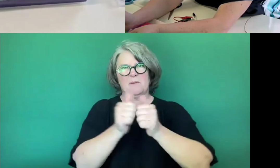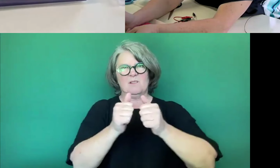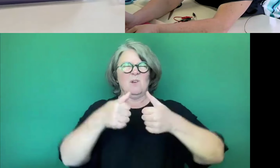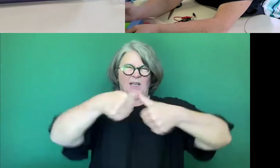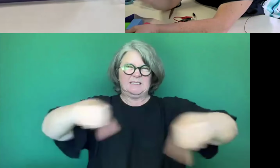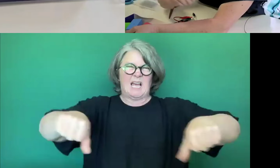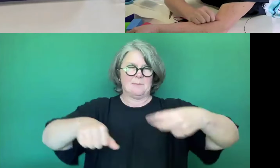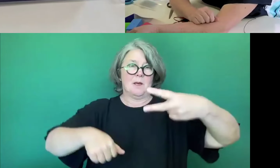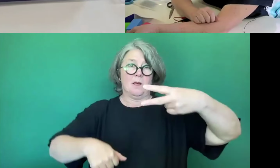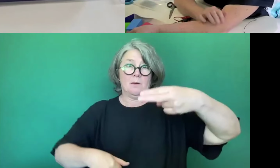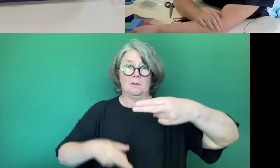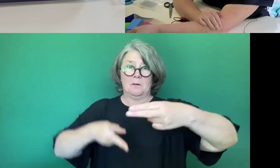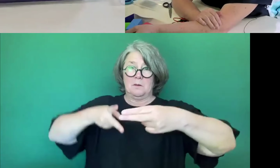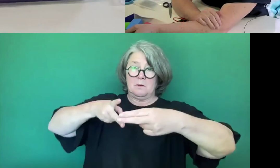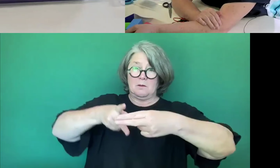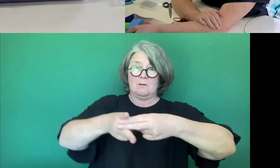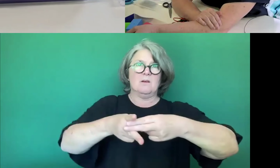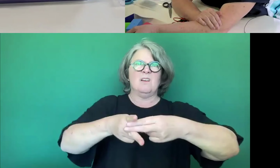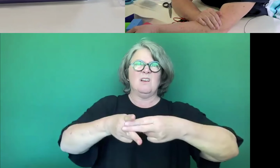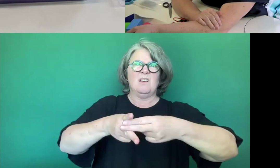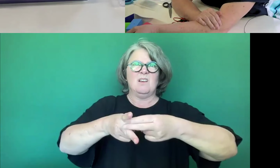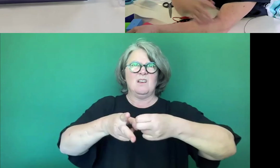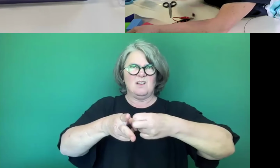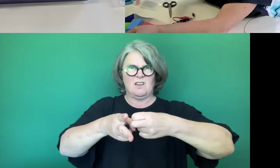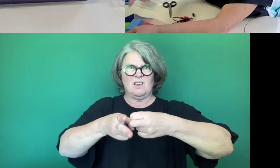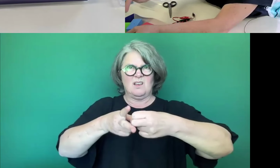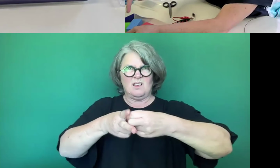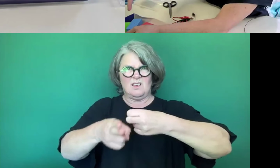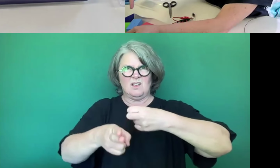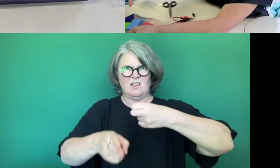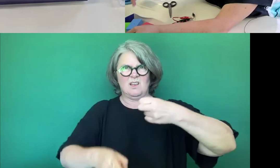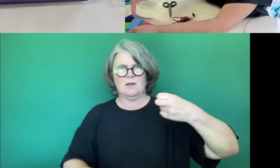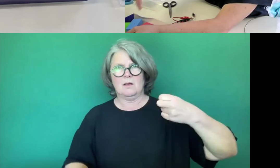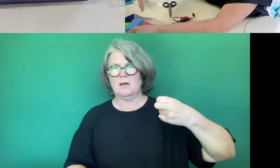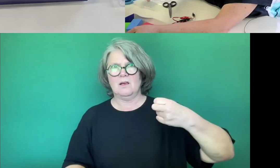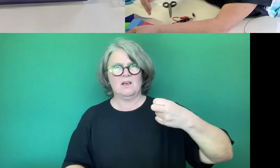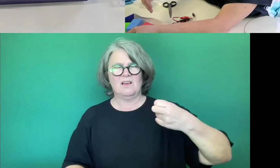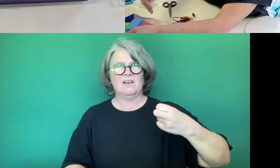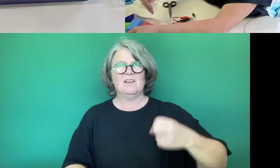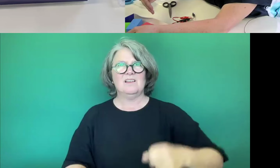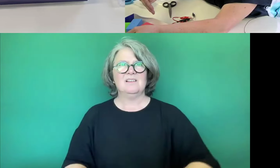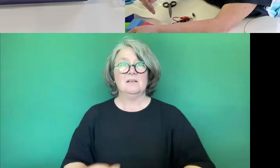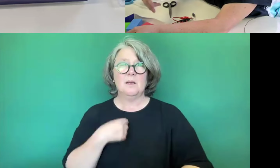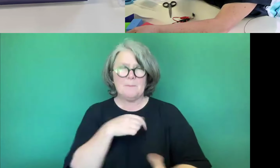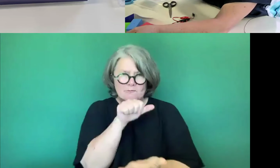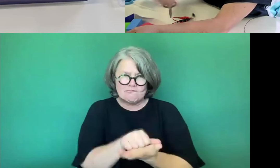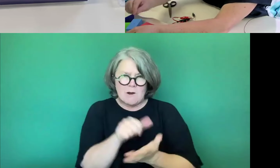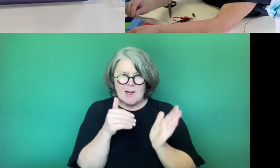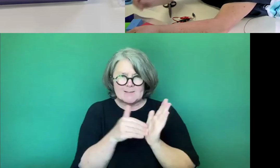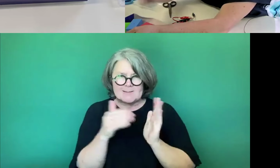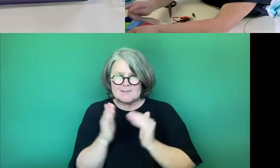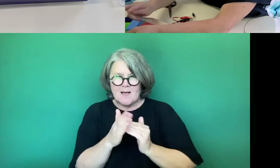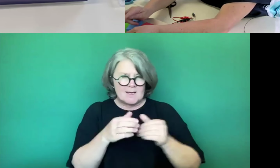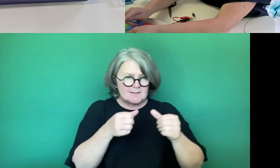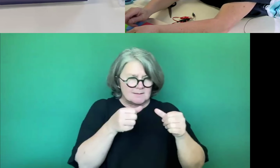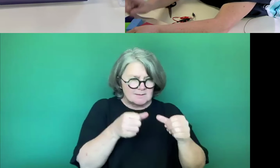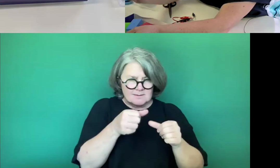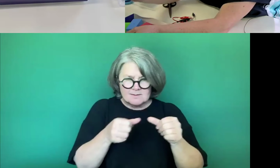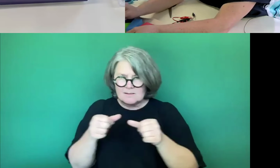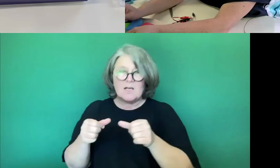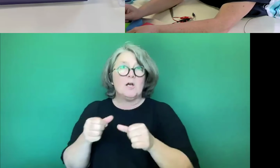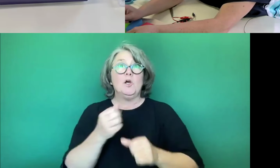silver and the white together, which is what I did on the first workshop that I ran, we cut them into the right size pieces. The 2